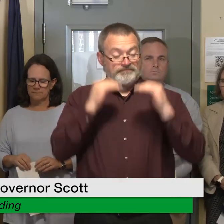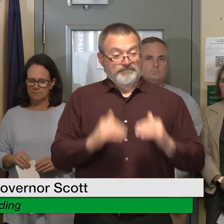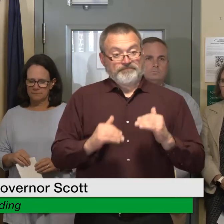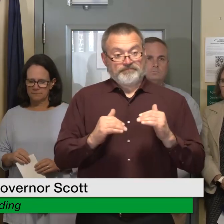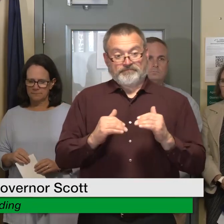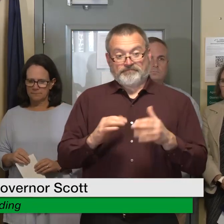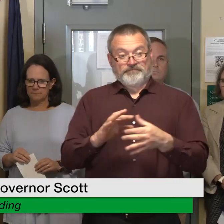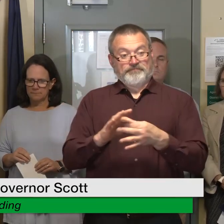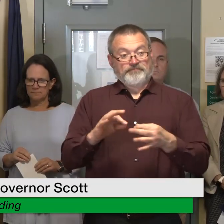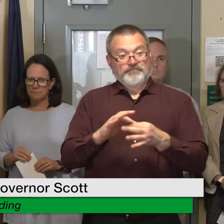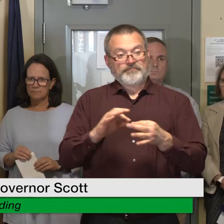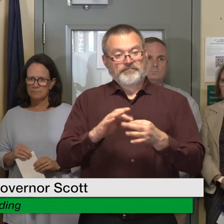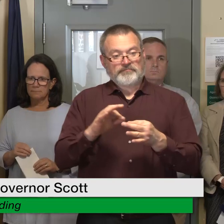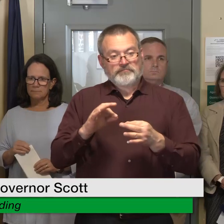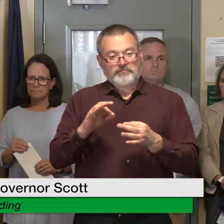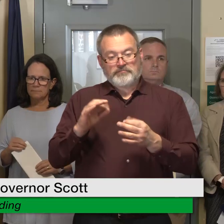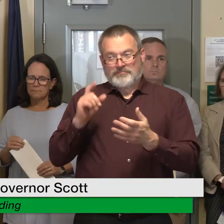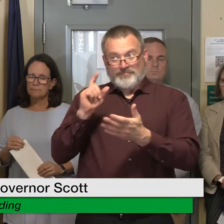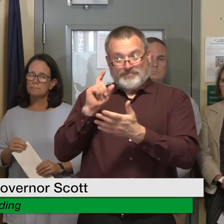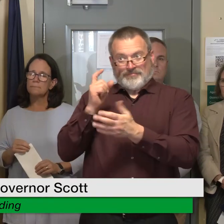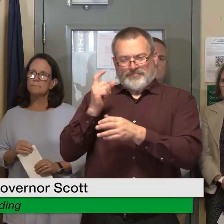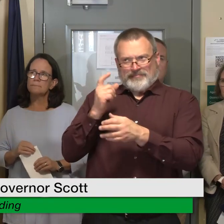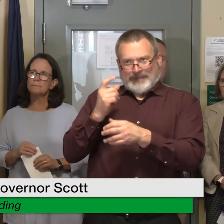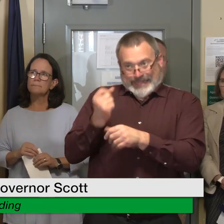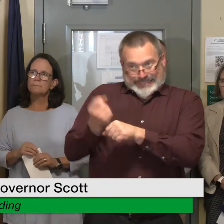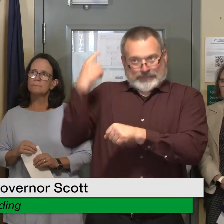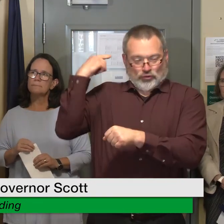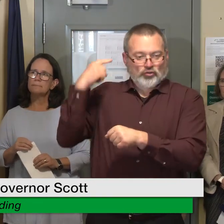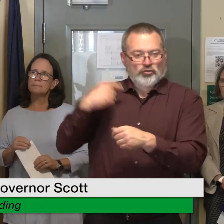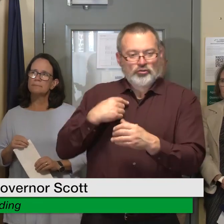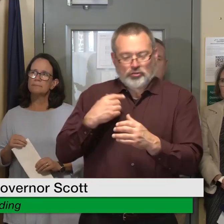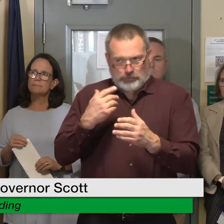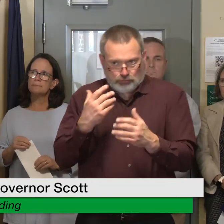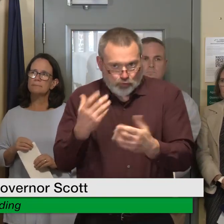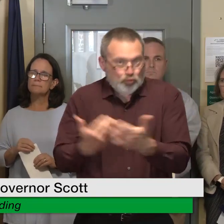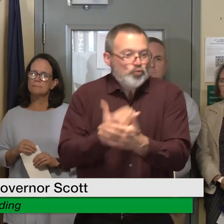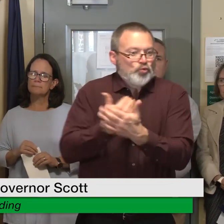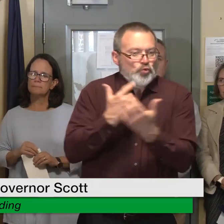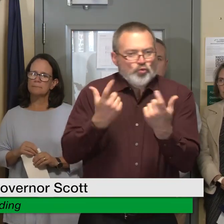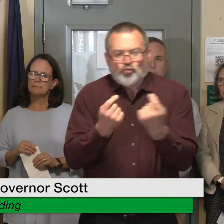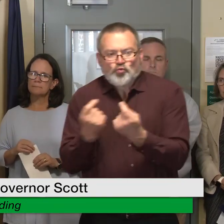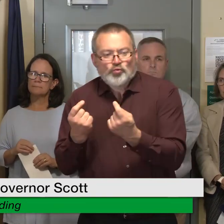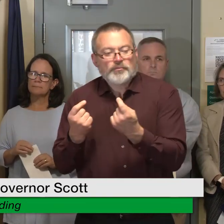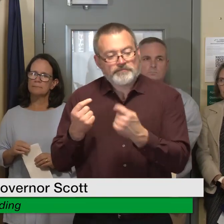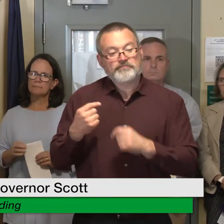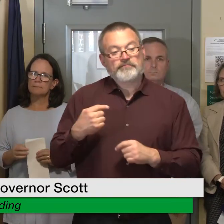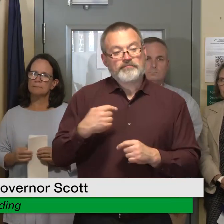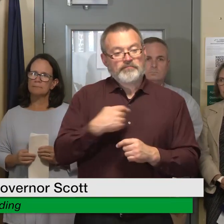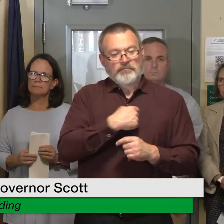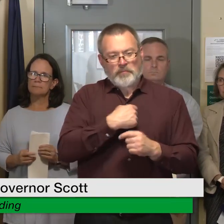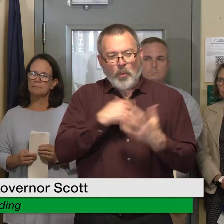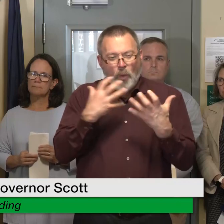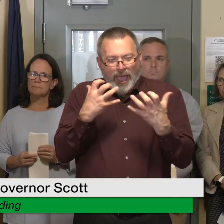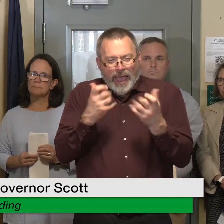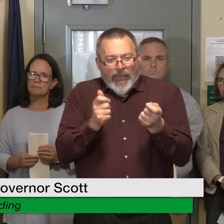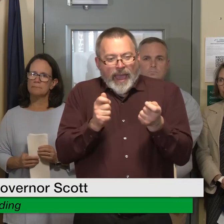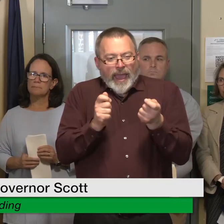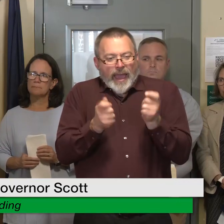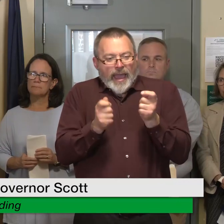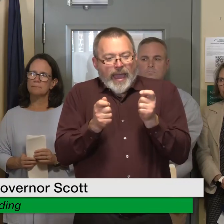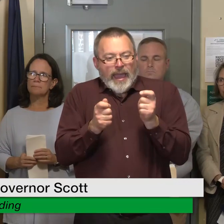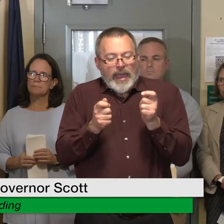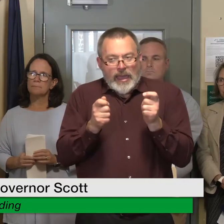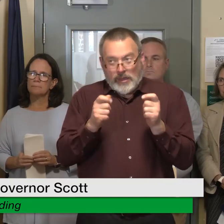something we did last year after the July flooding, and we've once again moved to modify Vermont's vehicle incentive